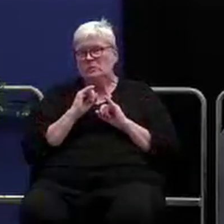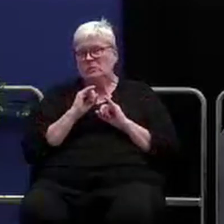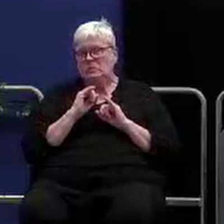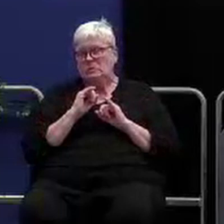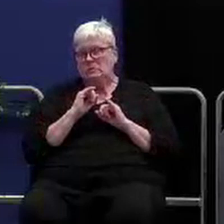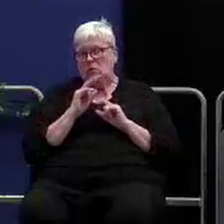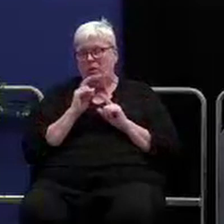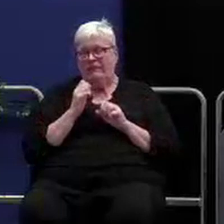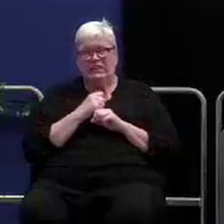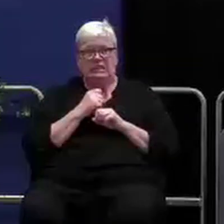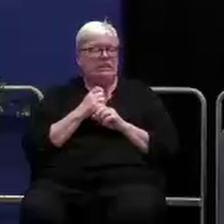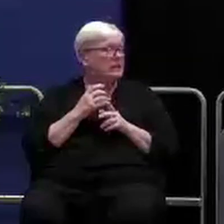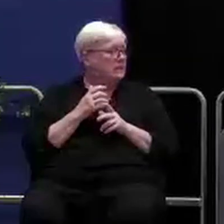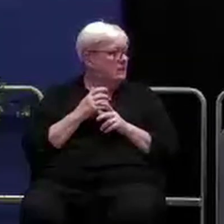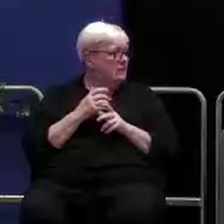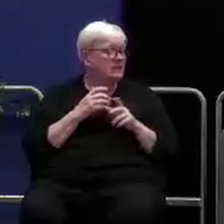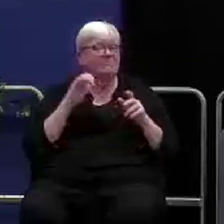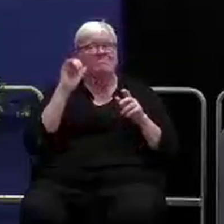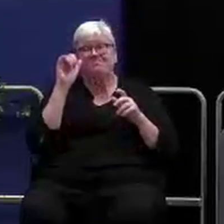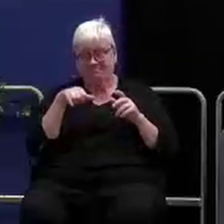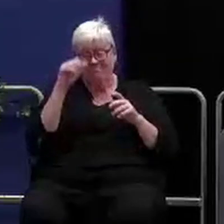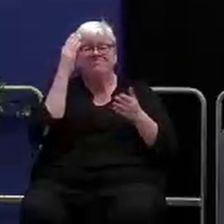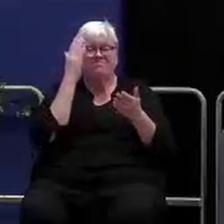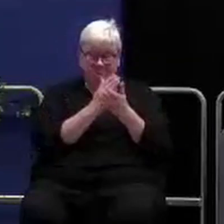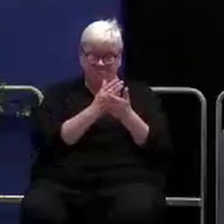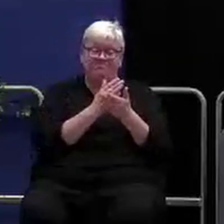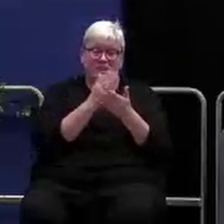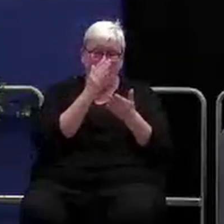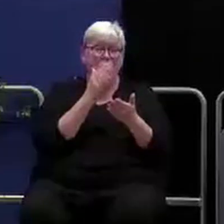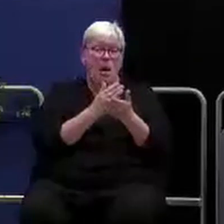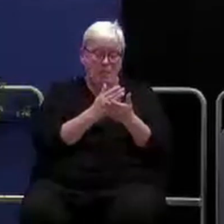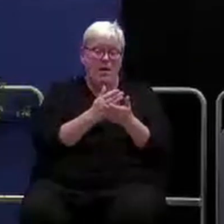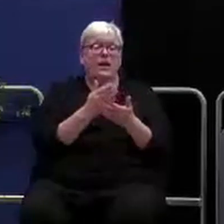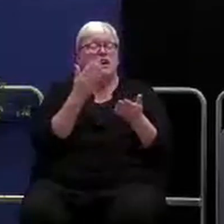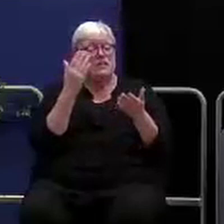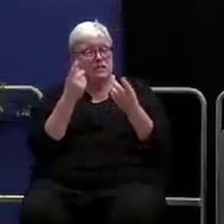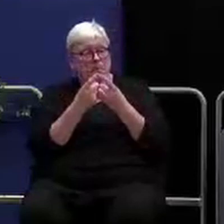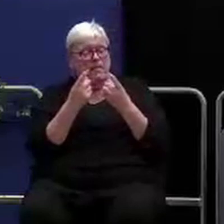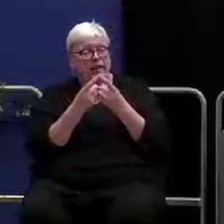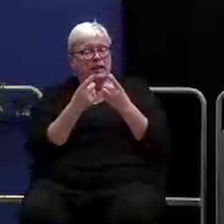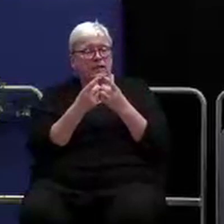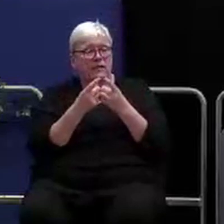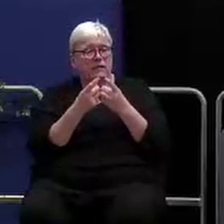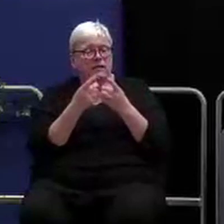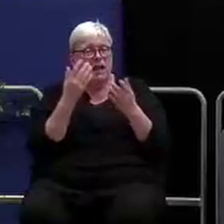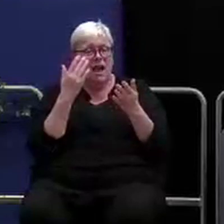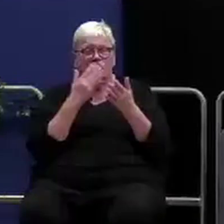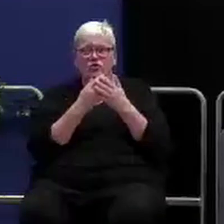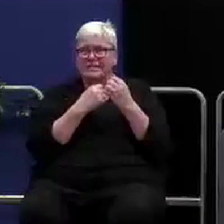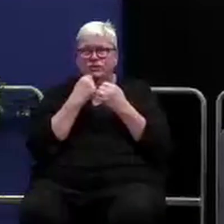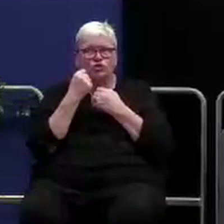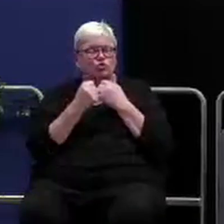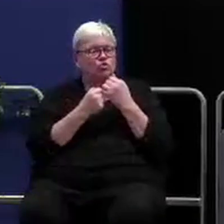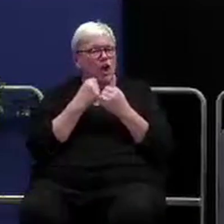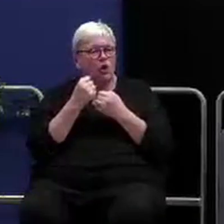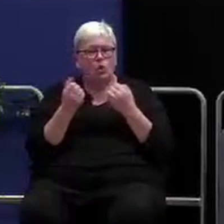was I reading? I mean, yeah, absolutely. And it's something that I really struggled